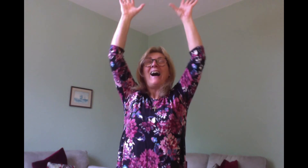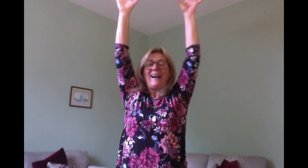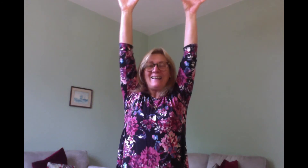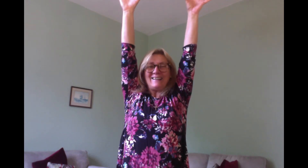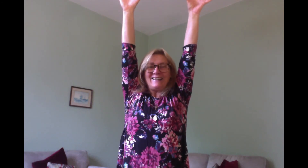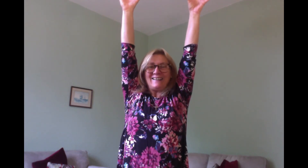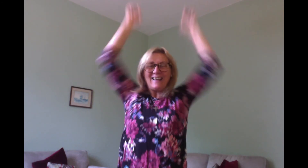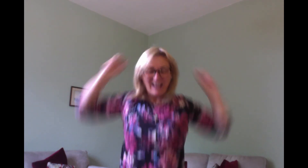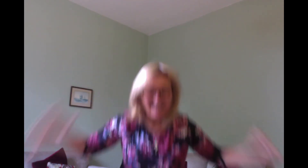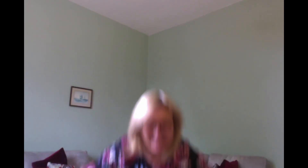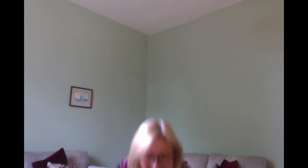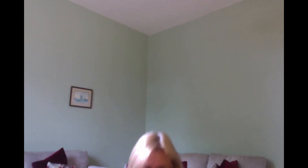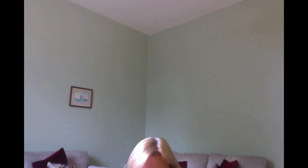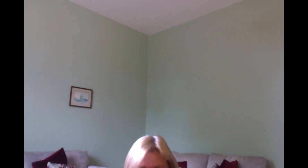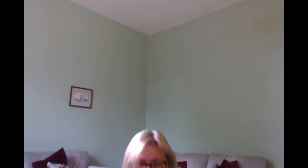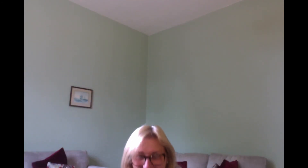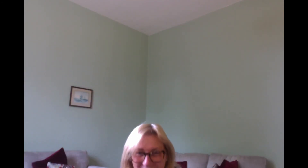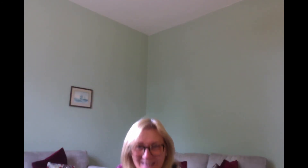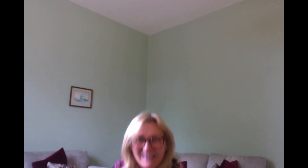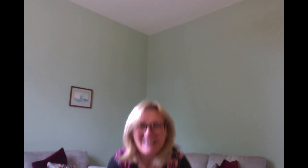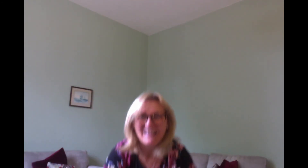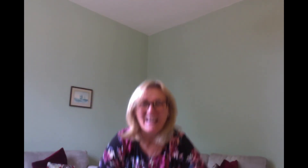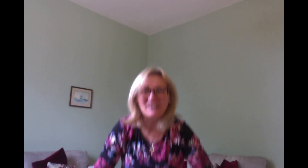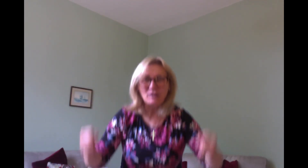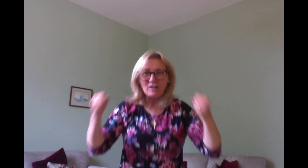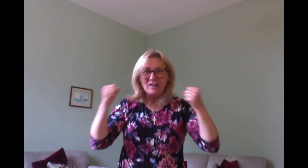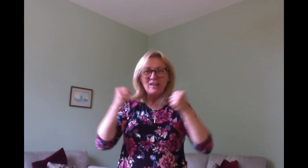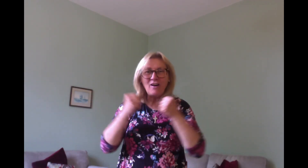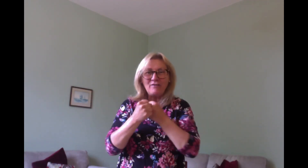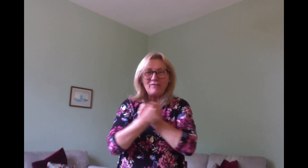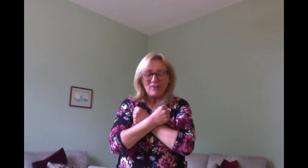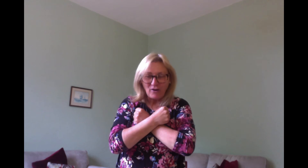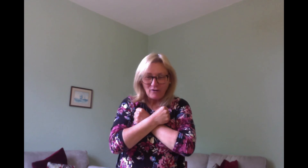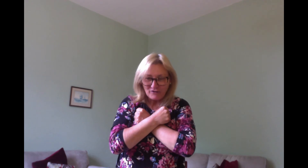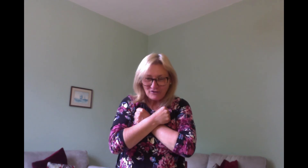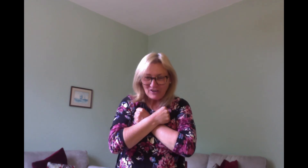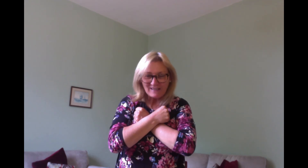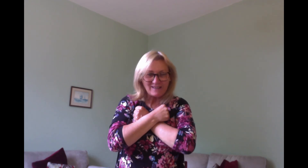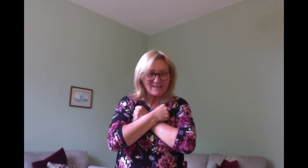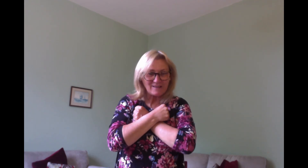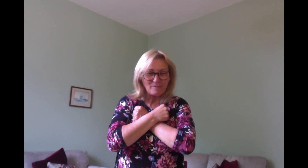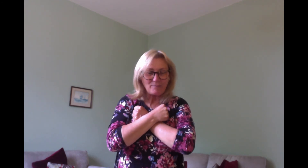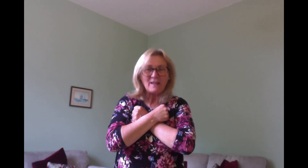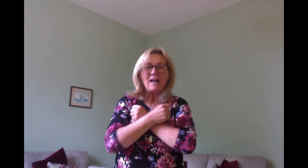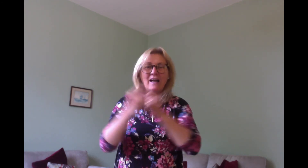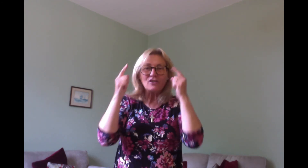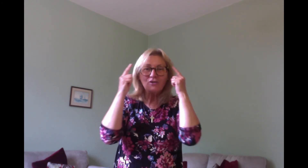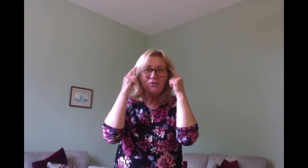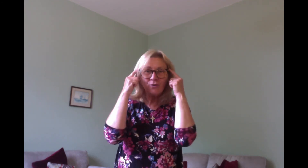high and deep is the love of Jesus, and to know